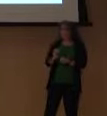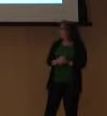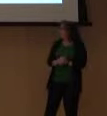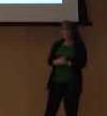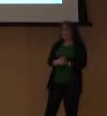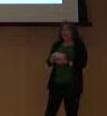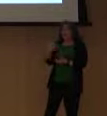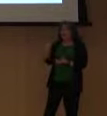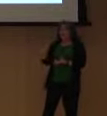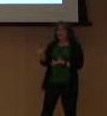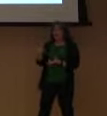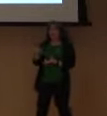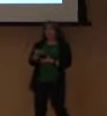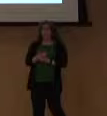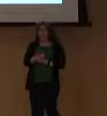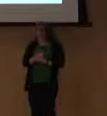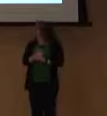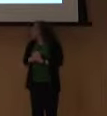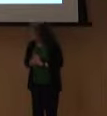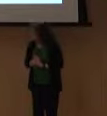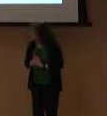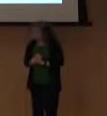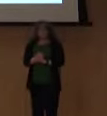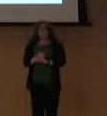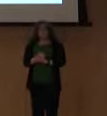remote tutoring would work. We had,